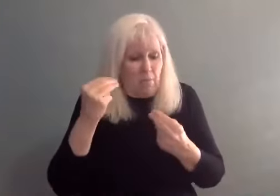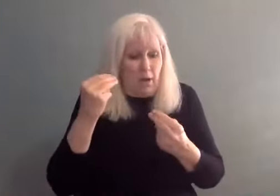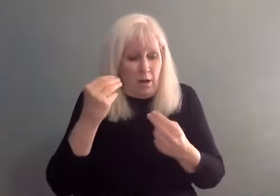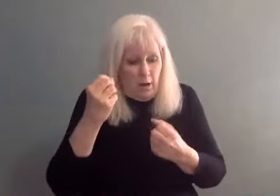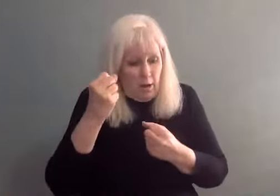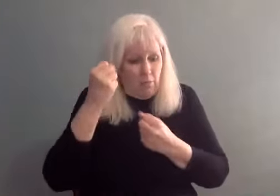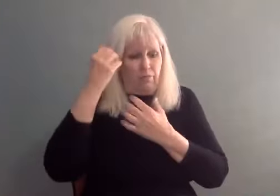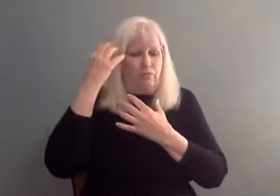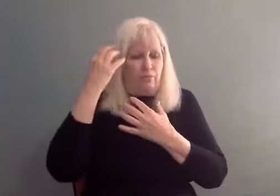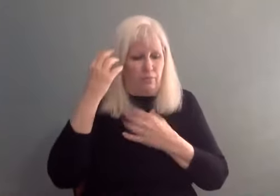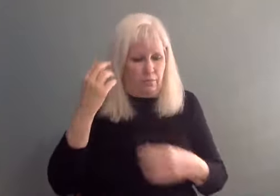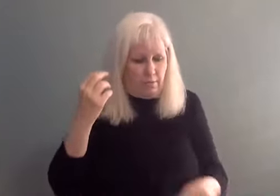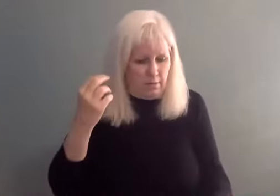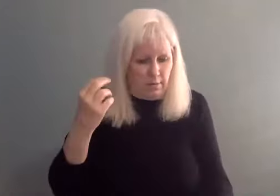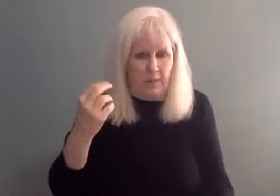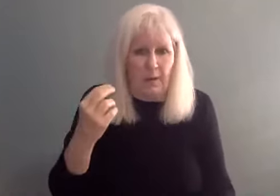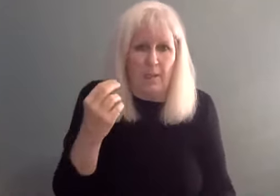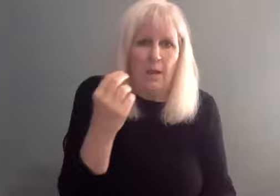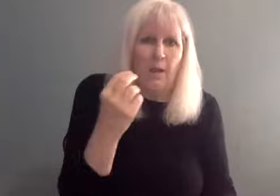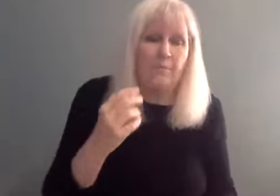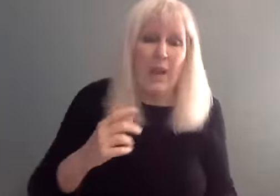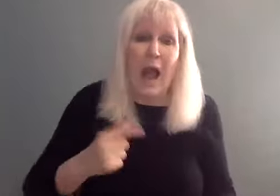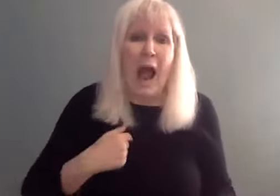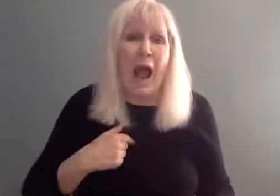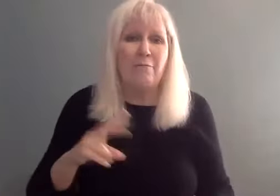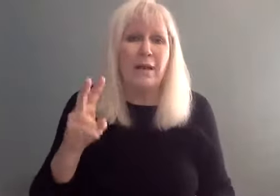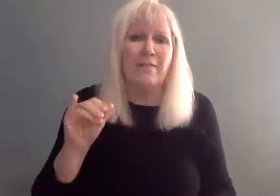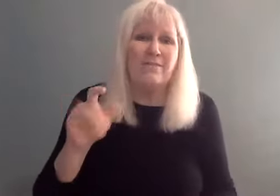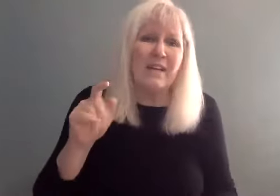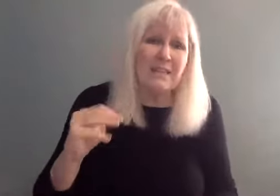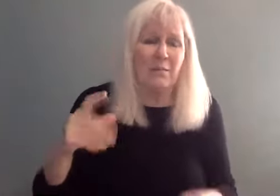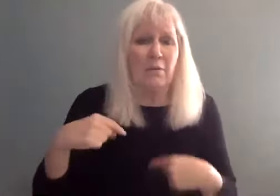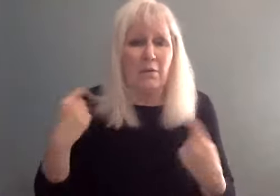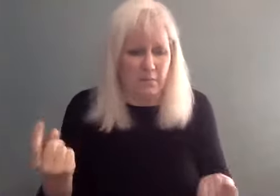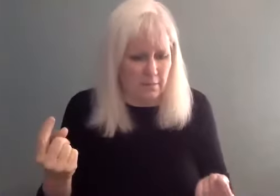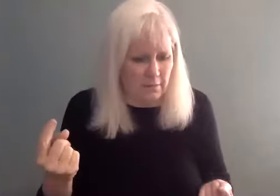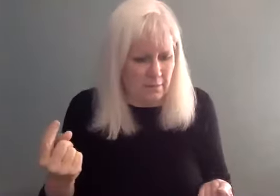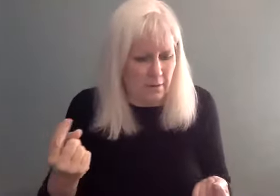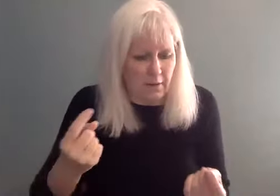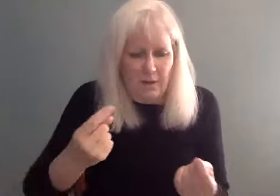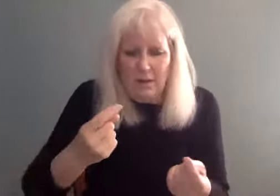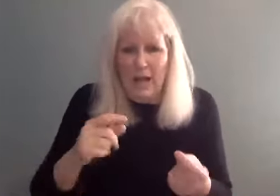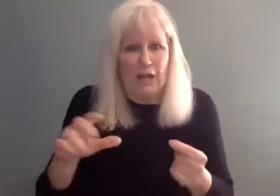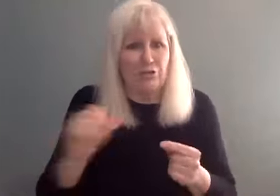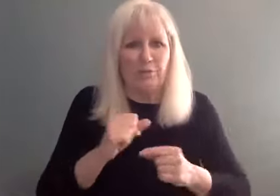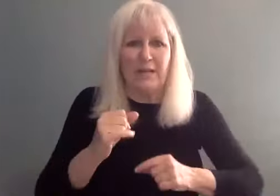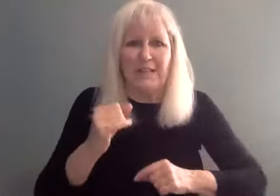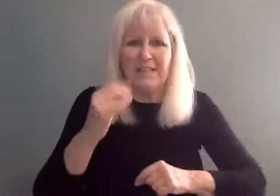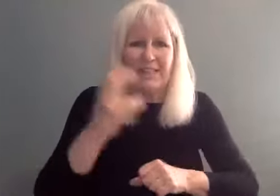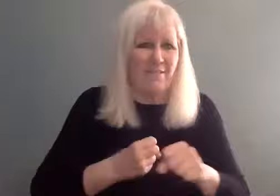been too. What a victim I've been. And I don't know about you, but I think it took about 7 years to hang that victim cloak up and